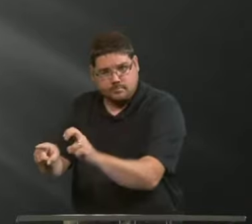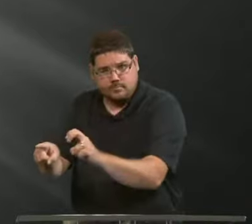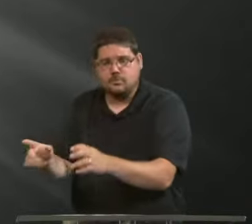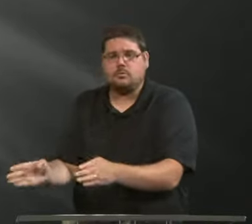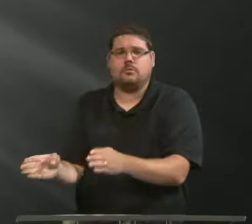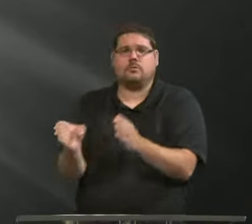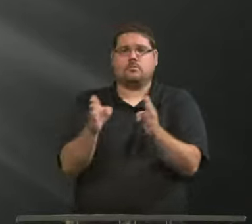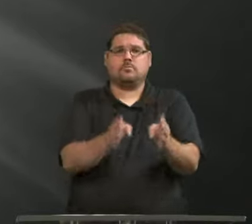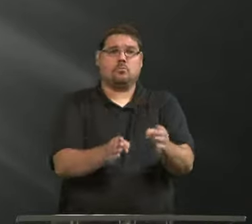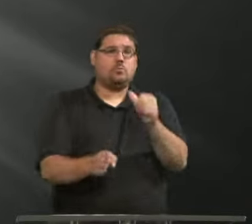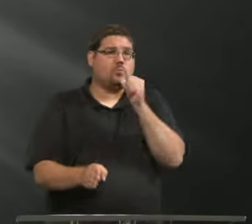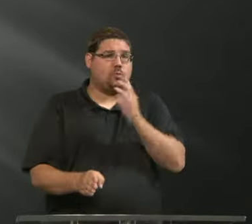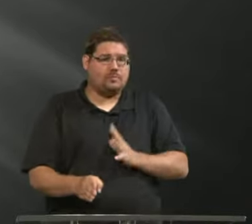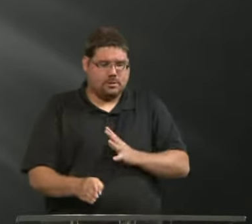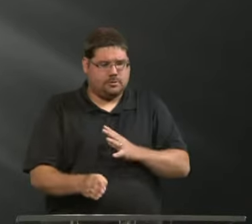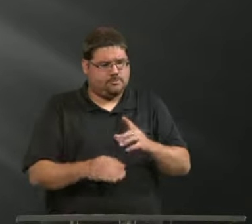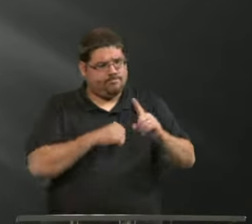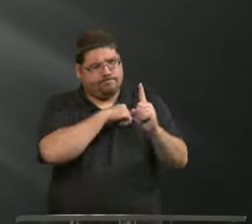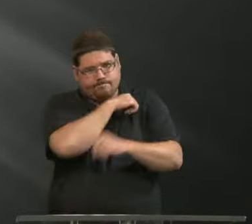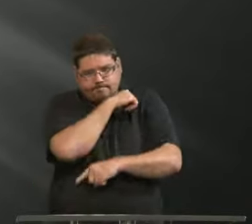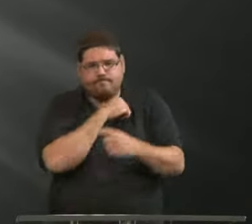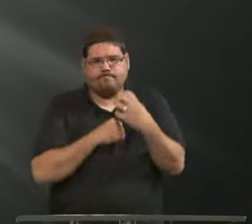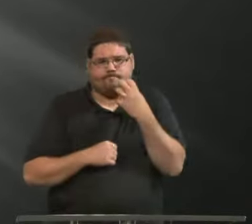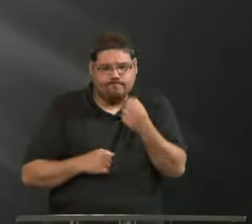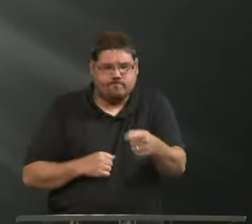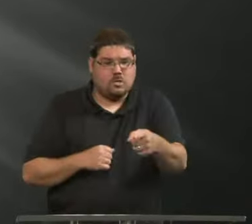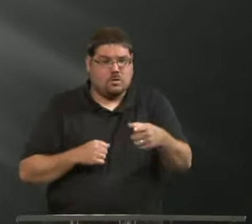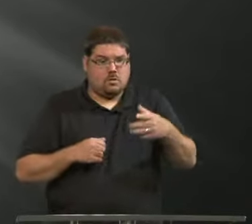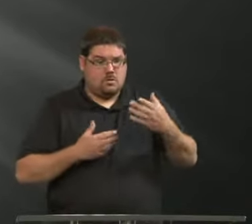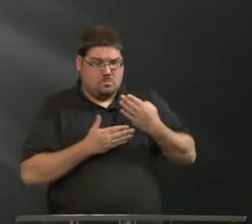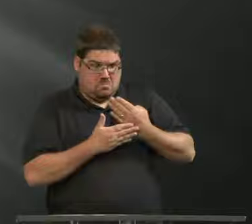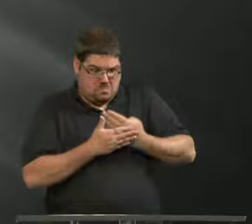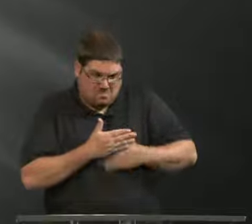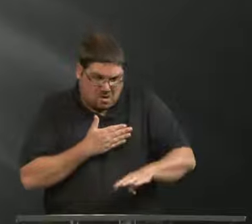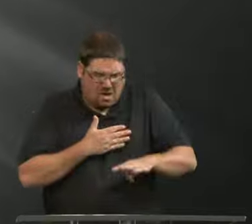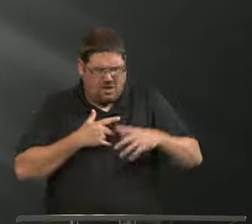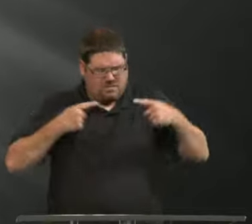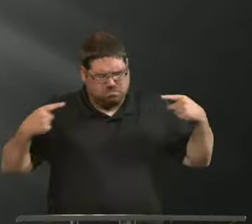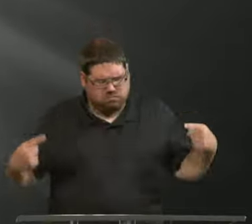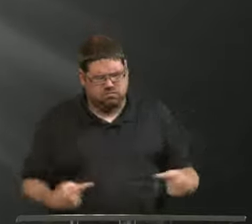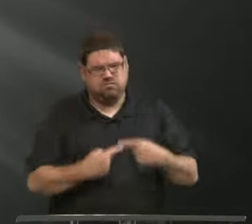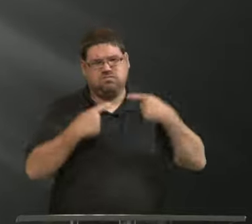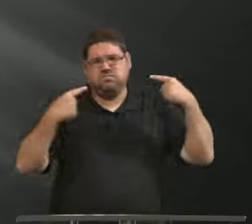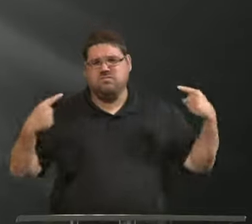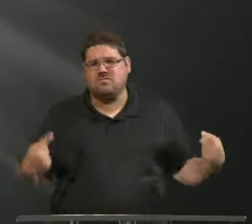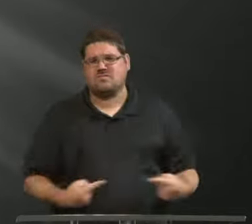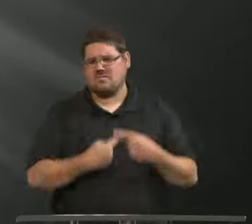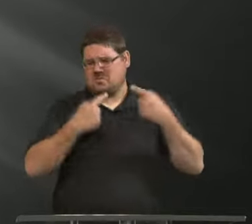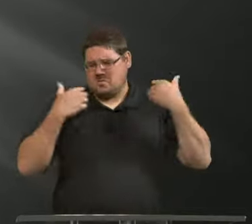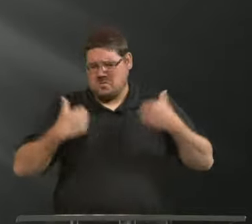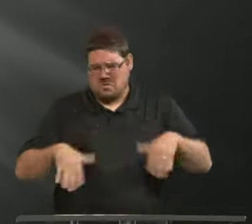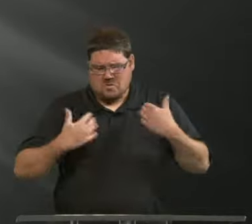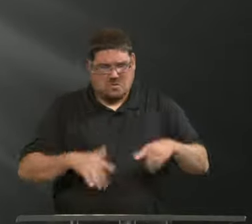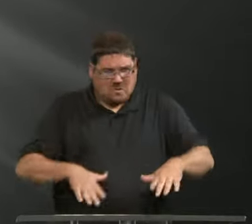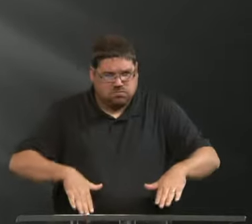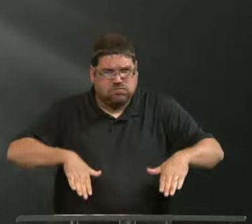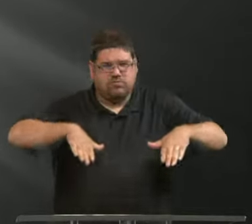the serpent, and then he cursed the woman and said, "In great